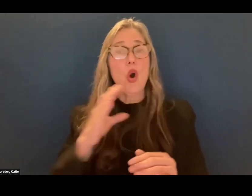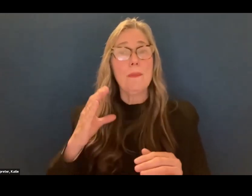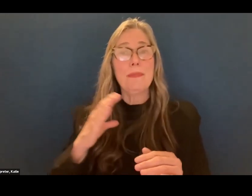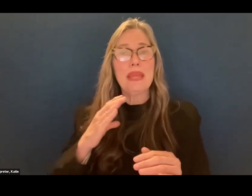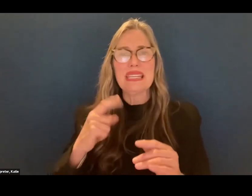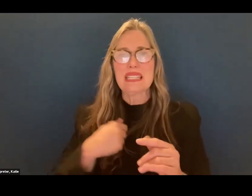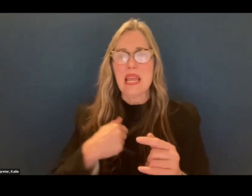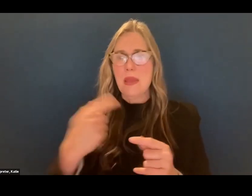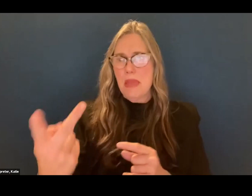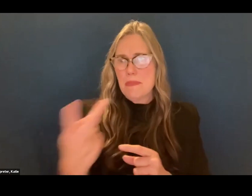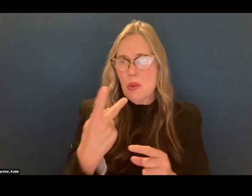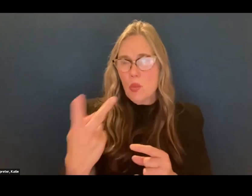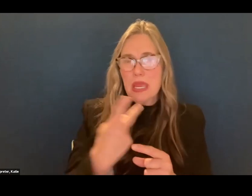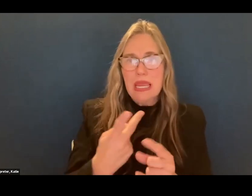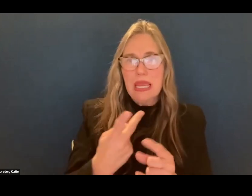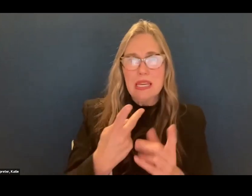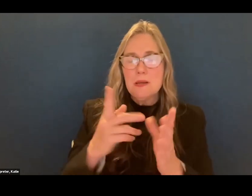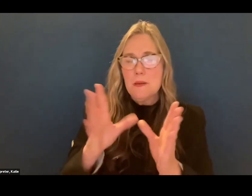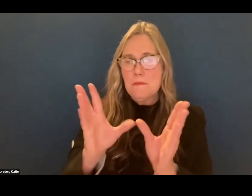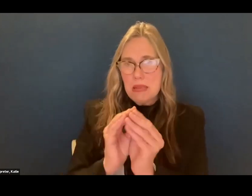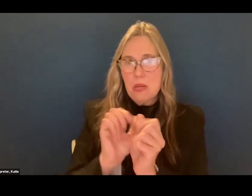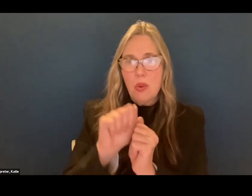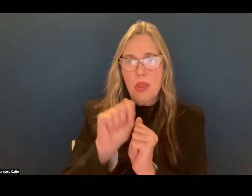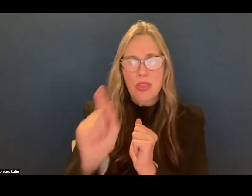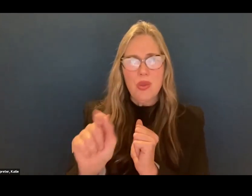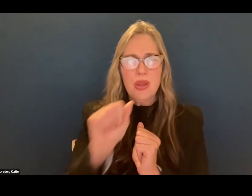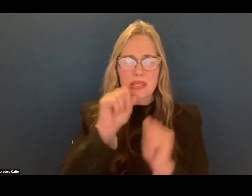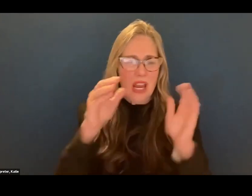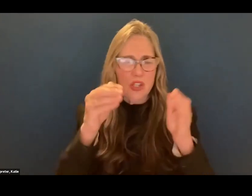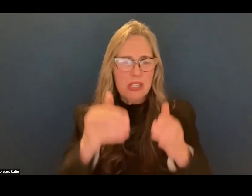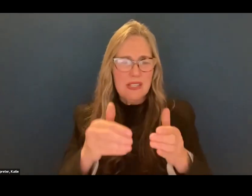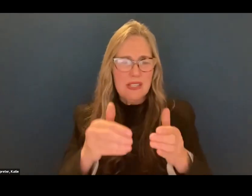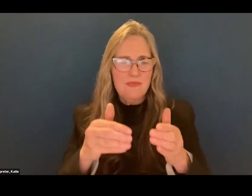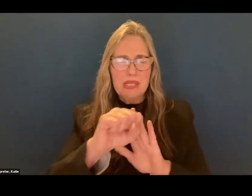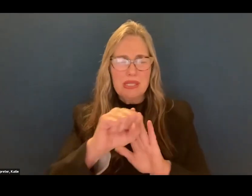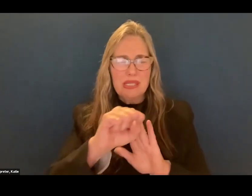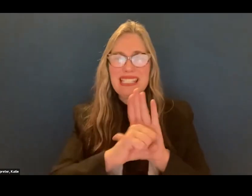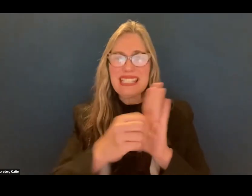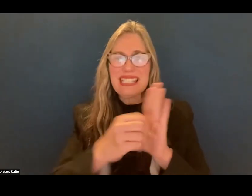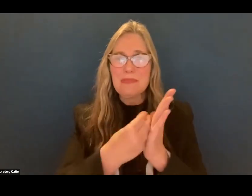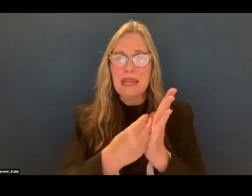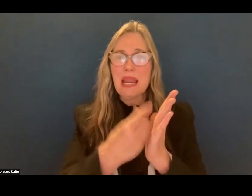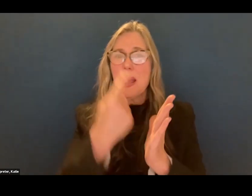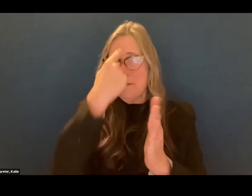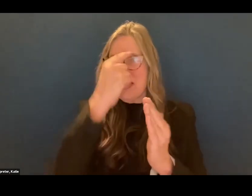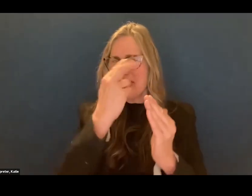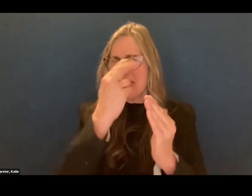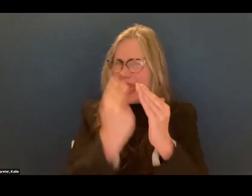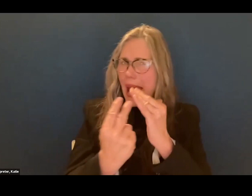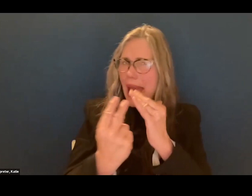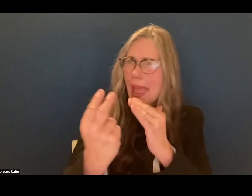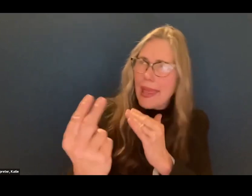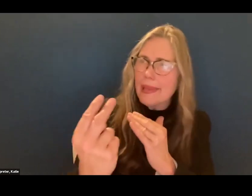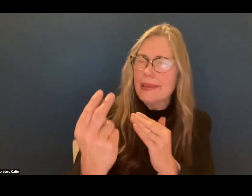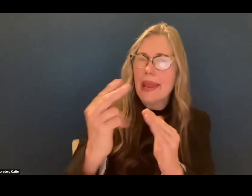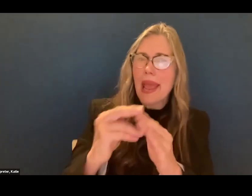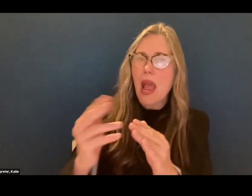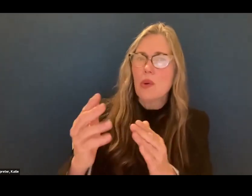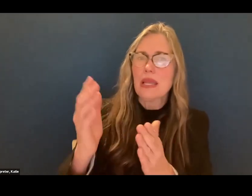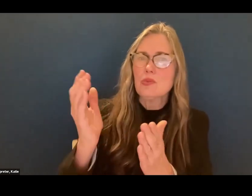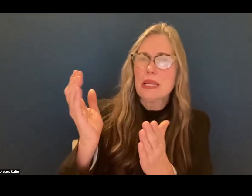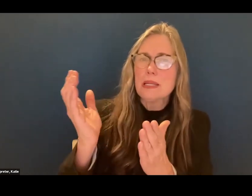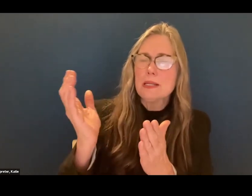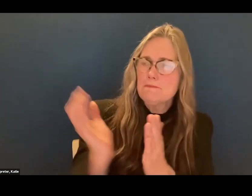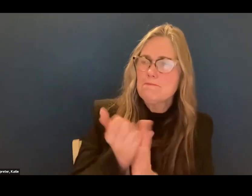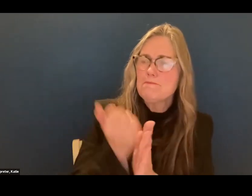not readily, because if we're just, primarily focusing on the state dollars, but thinking ahead, how can we then take advantage